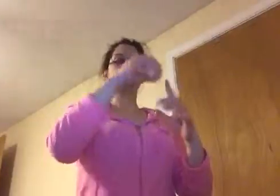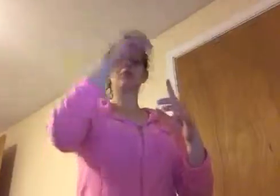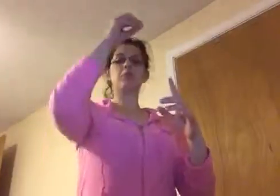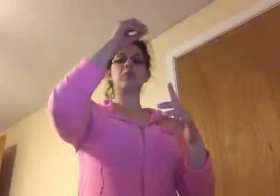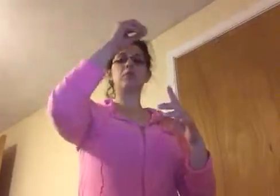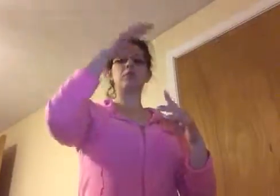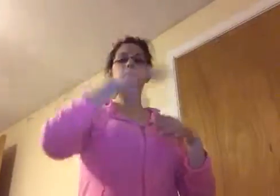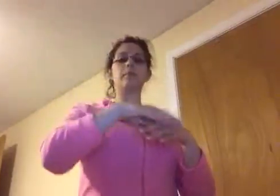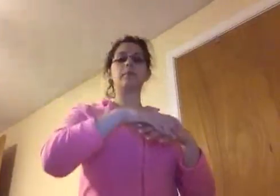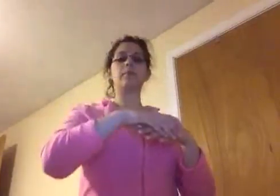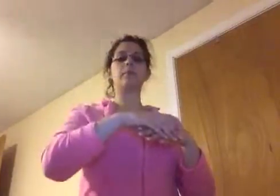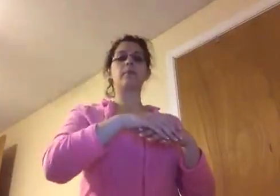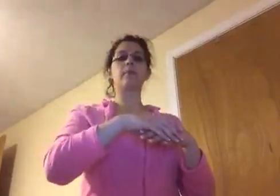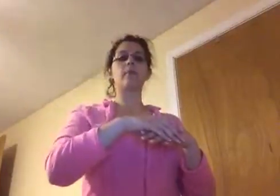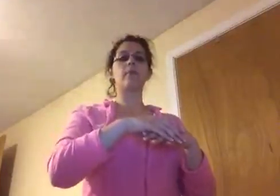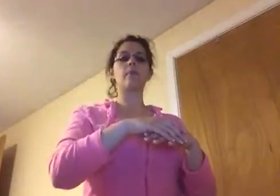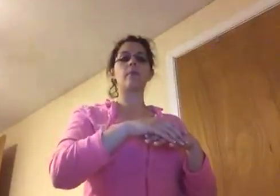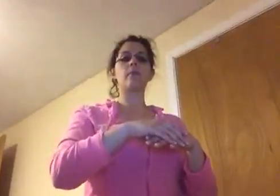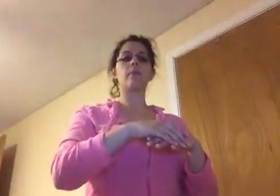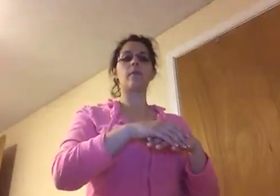You could be a member of the elect and